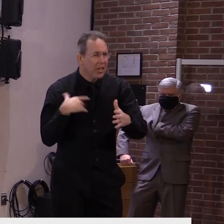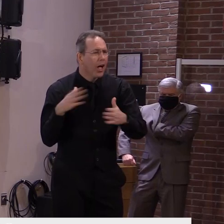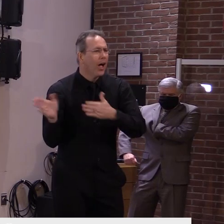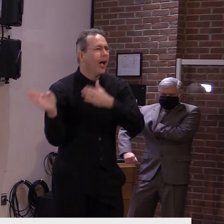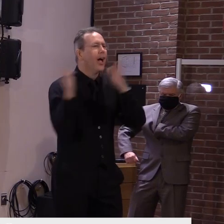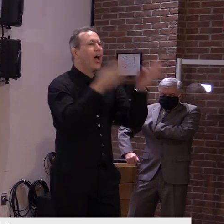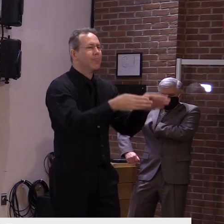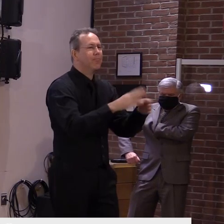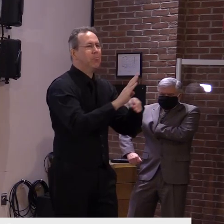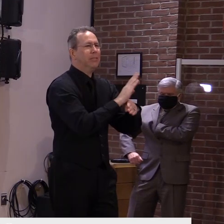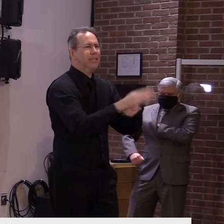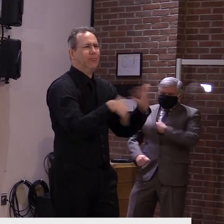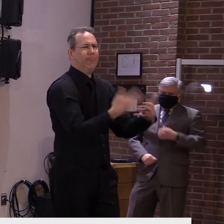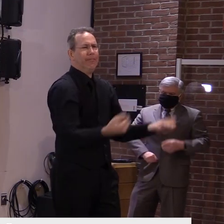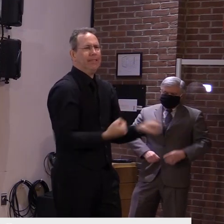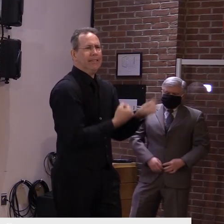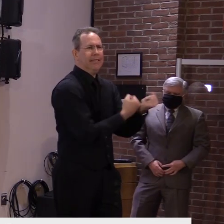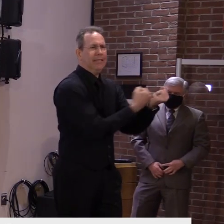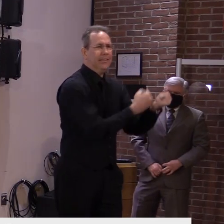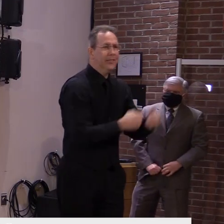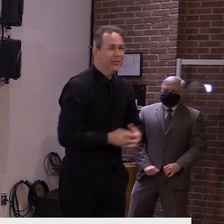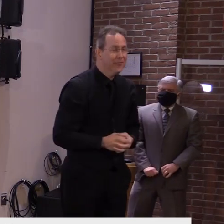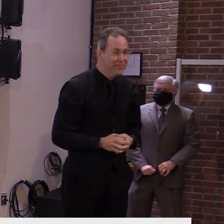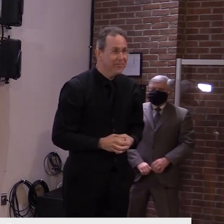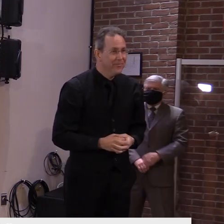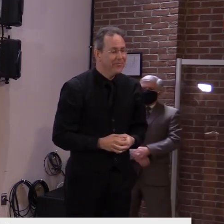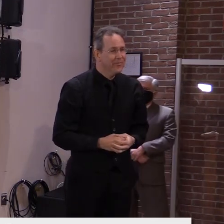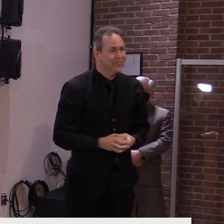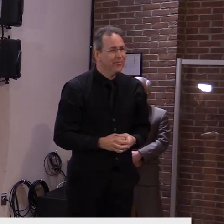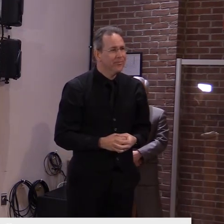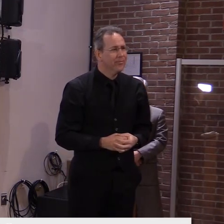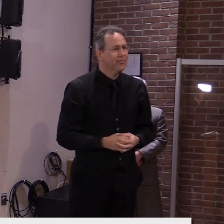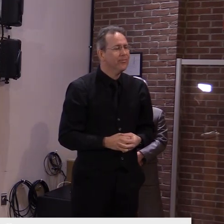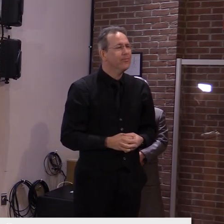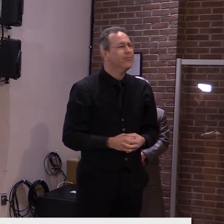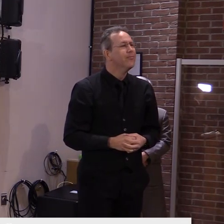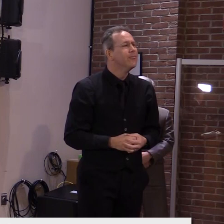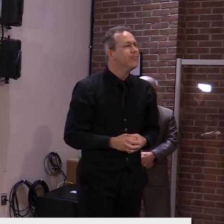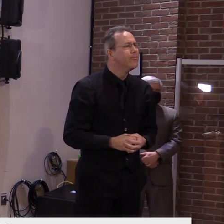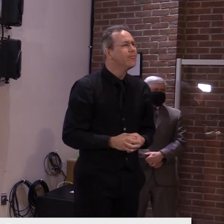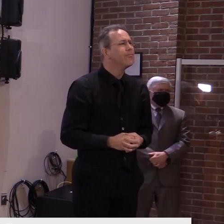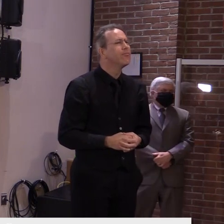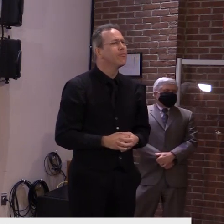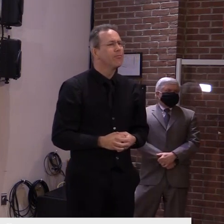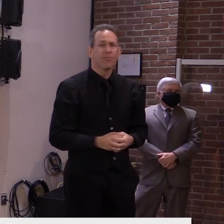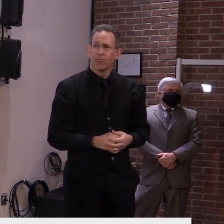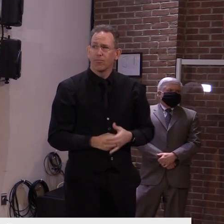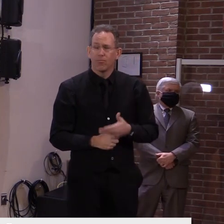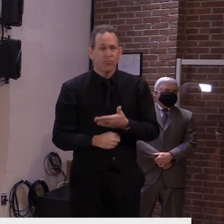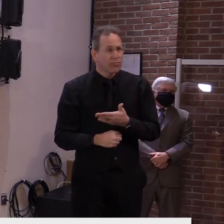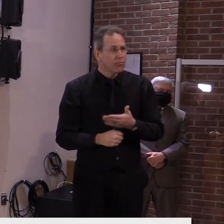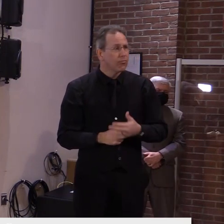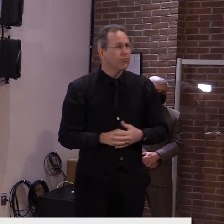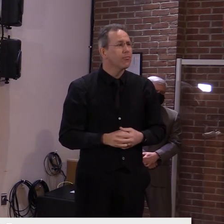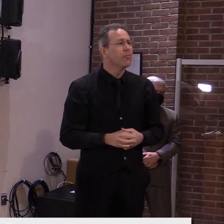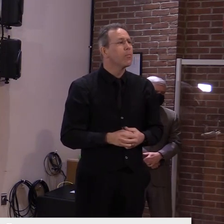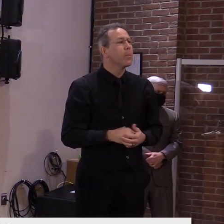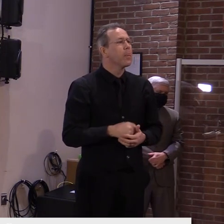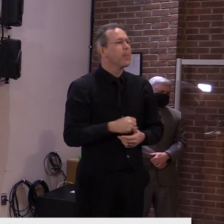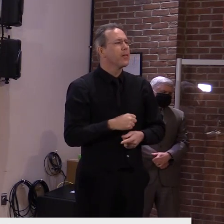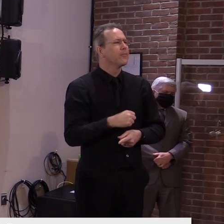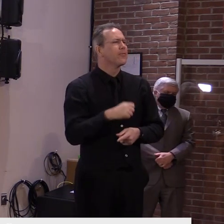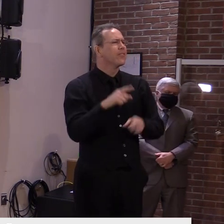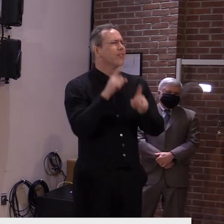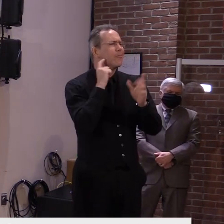Given what Dr. Levine said earlier in this press conference about Texas, Mississippi, and other states, have you considered at